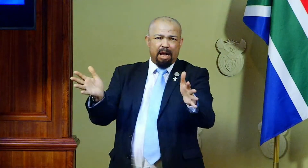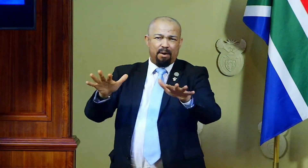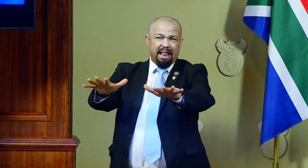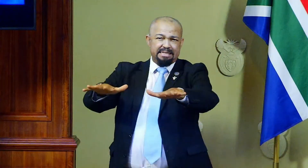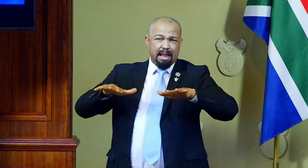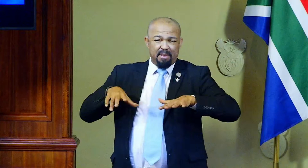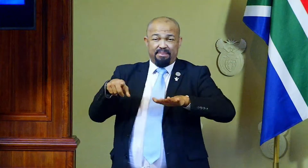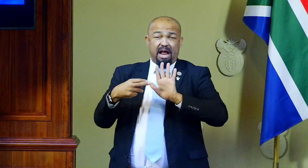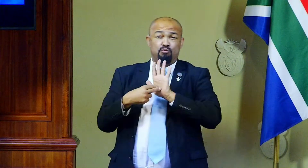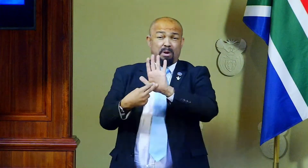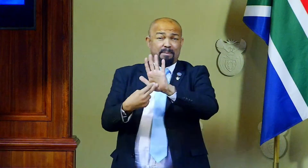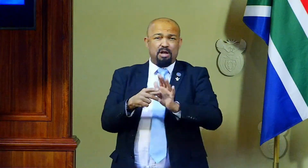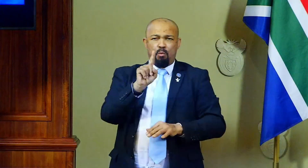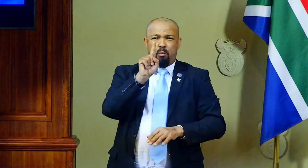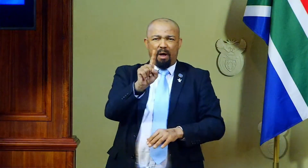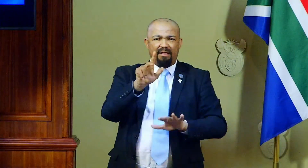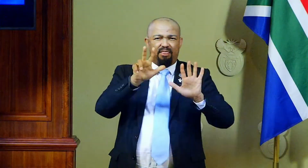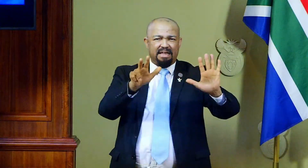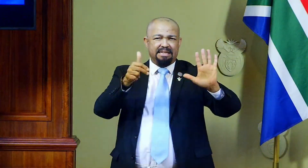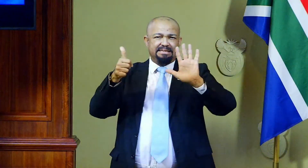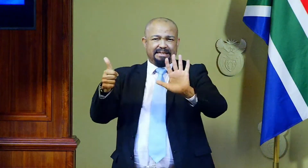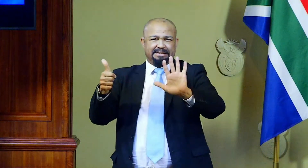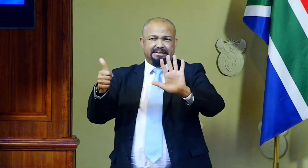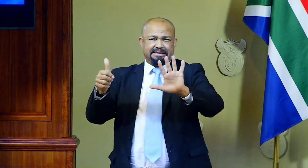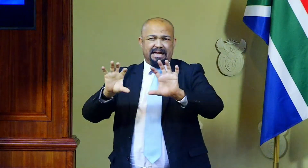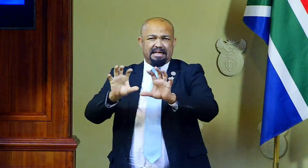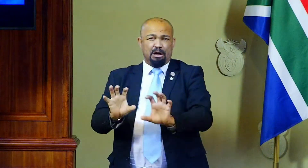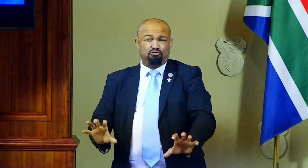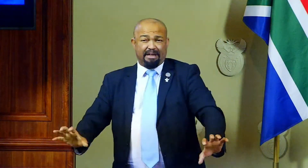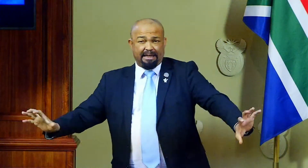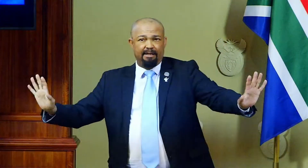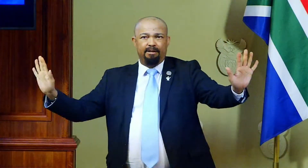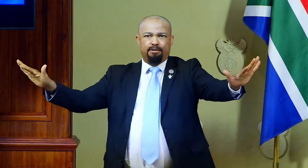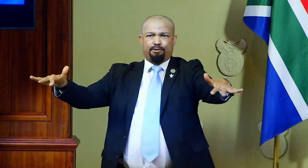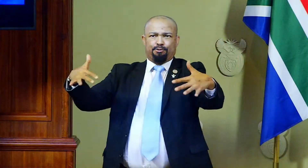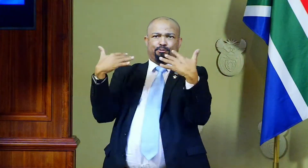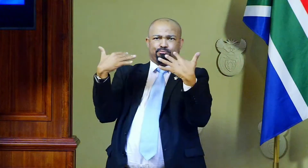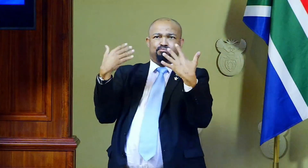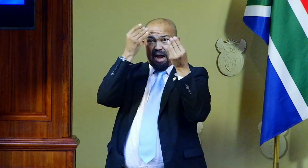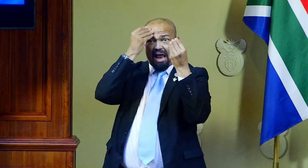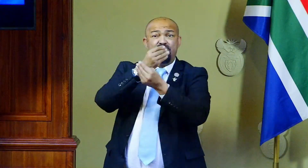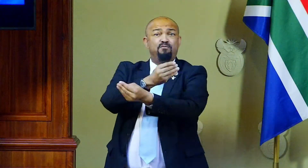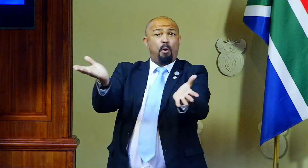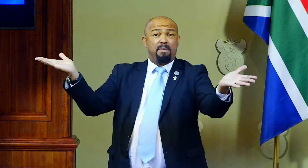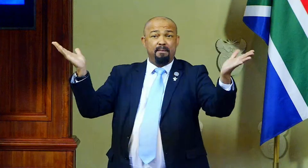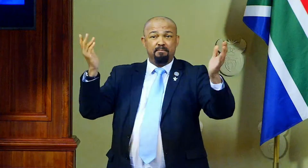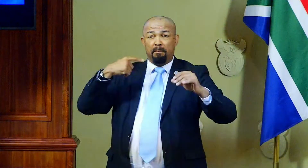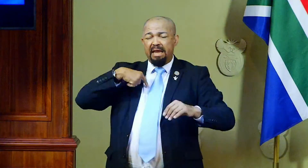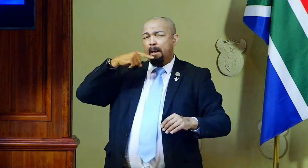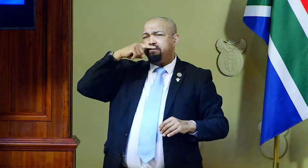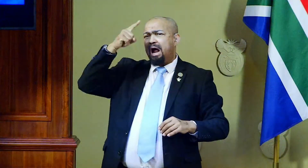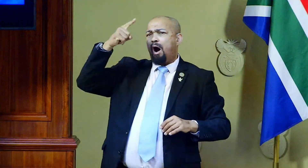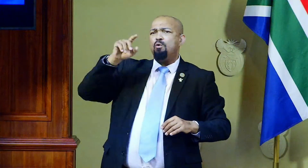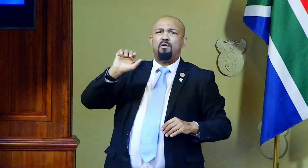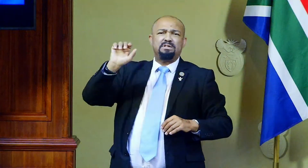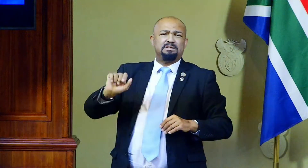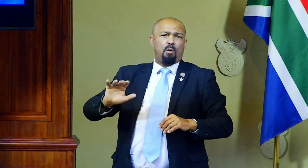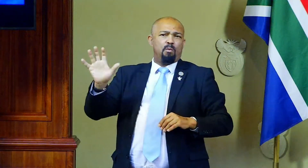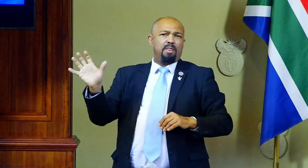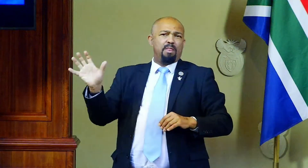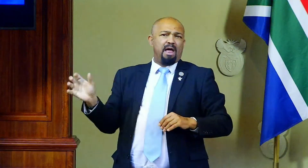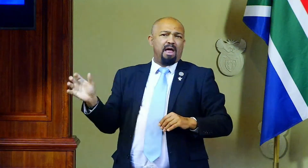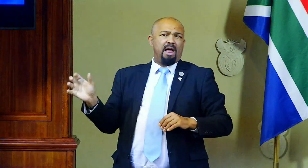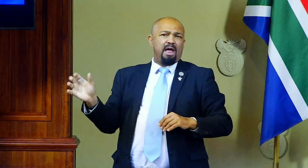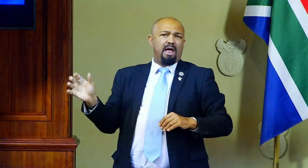Deaf. I told the General Assembly that there was 96